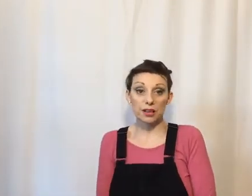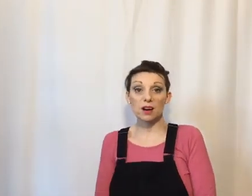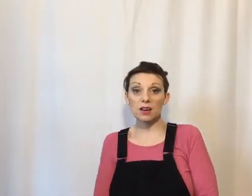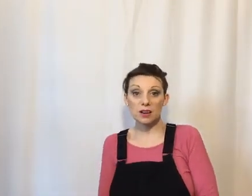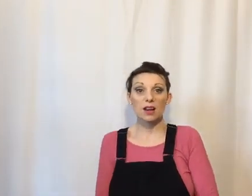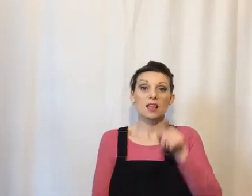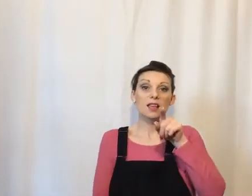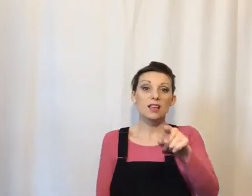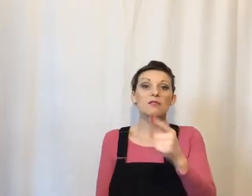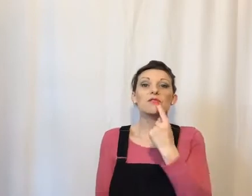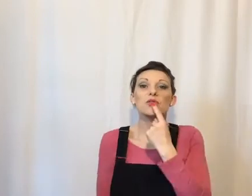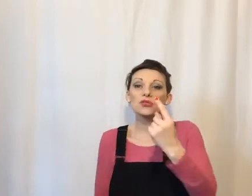run,